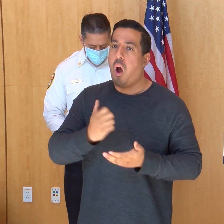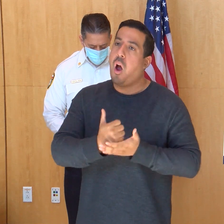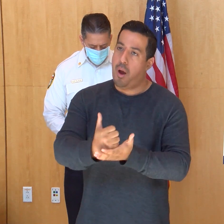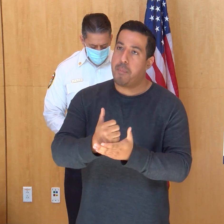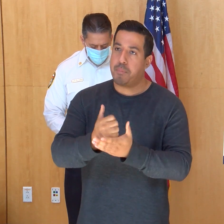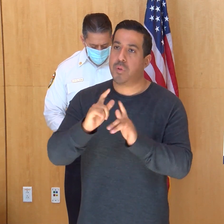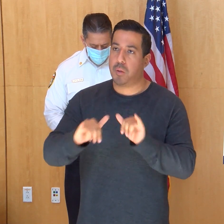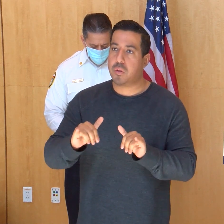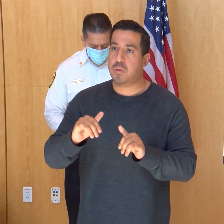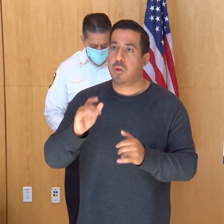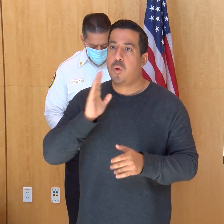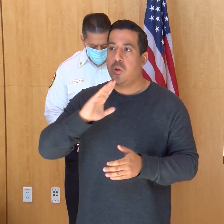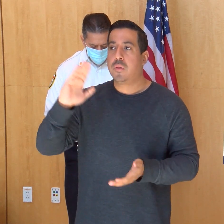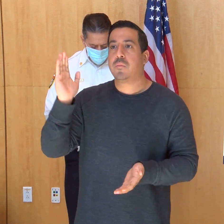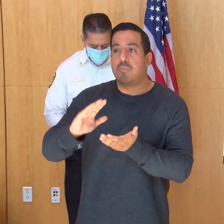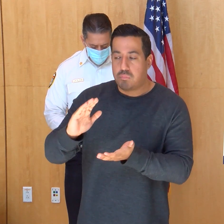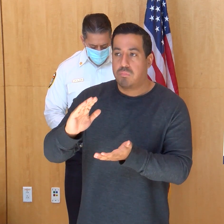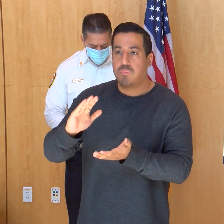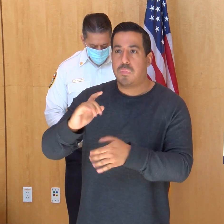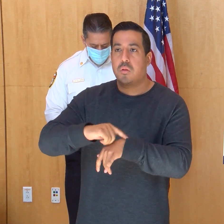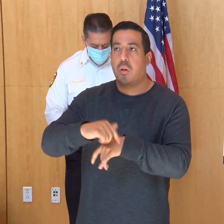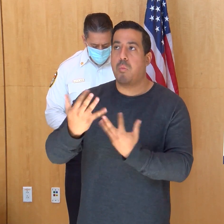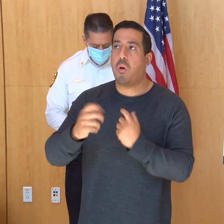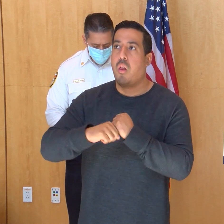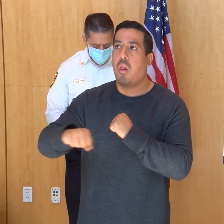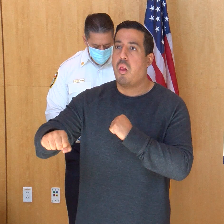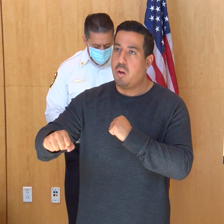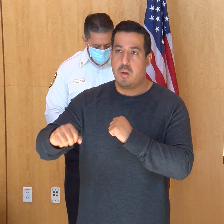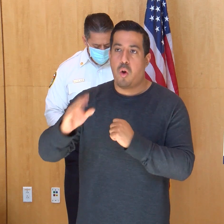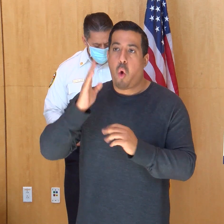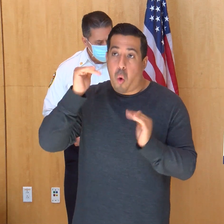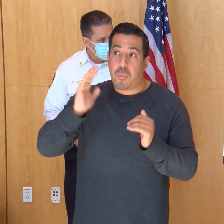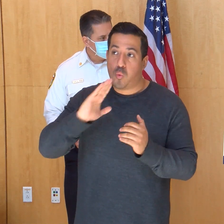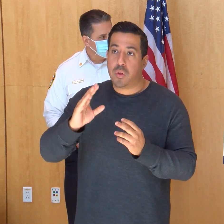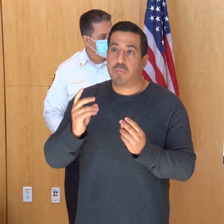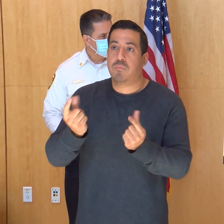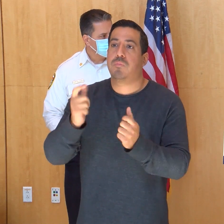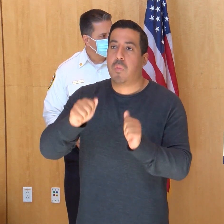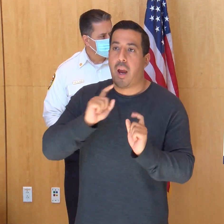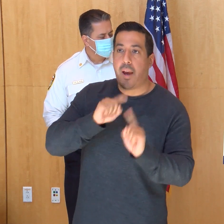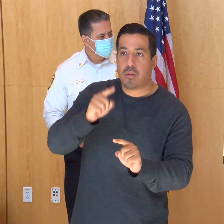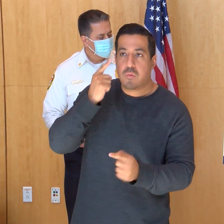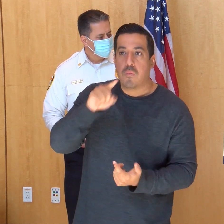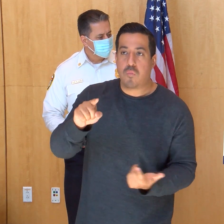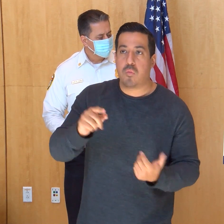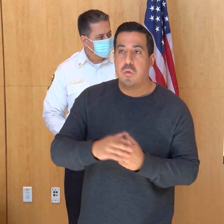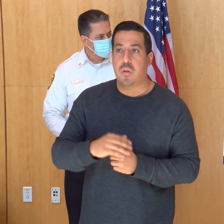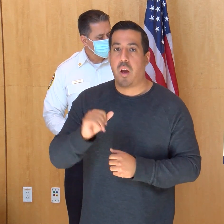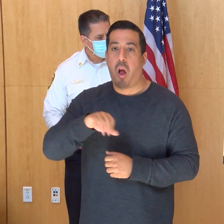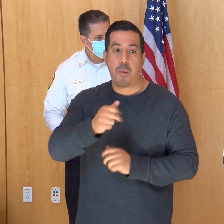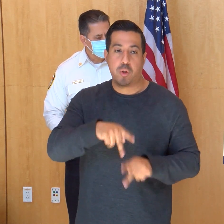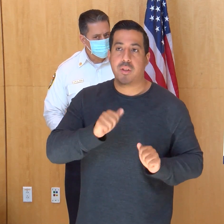to shorten the time that when you are calling and getting someone on the